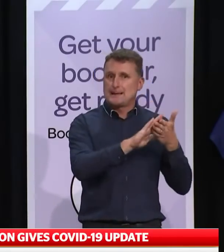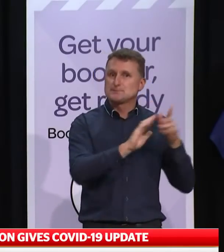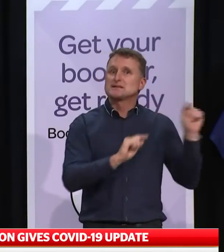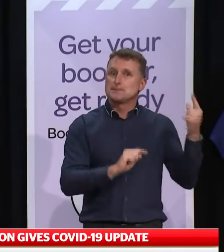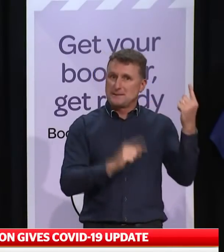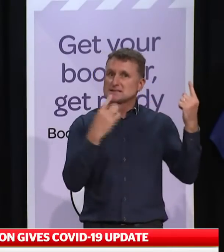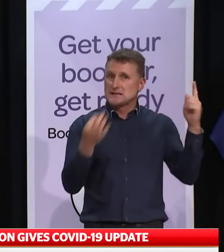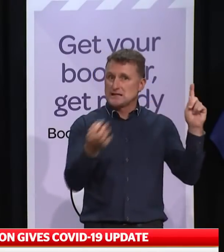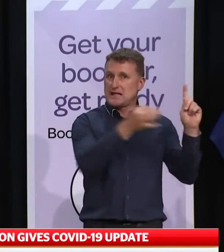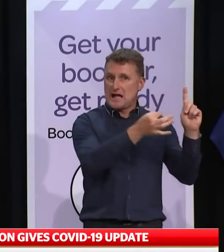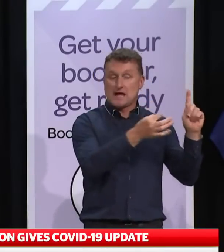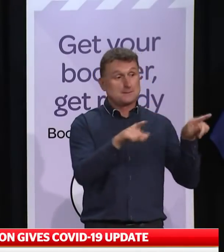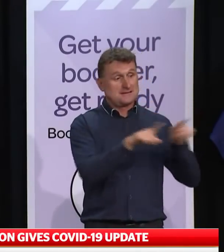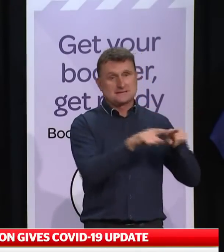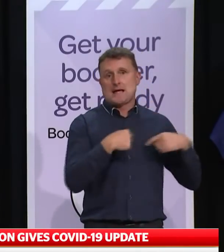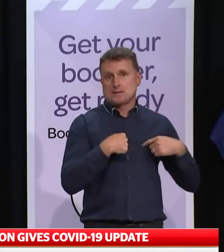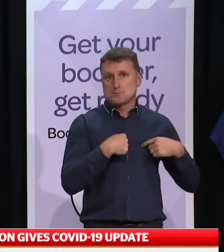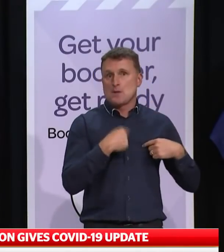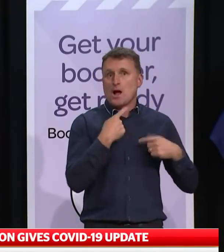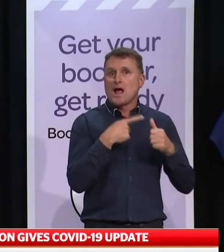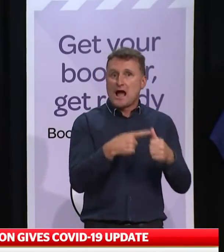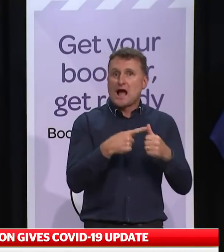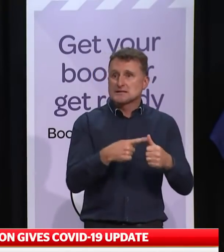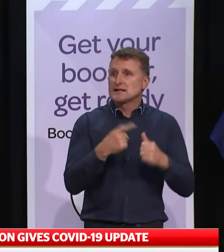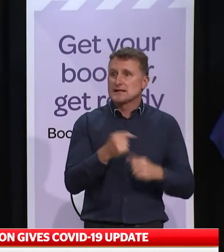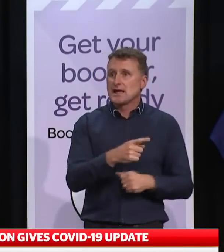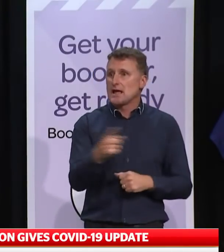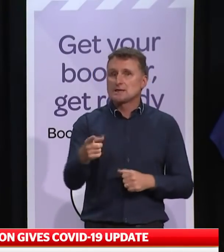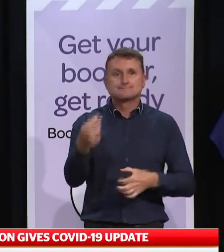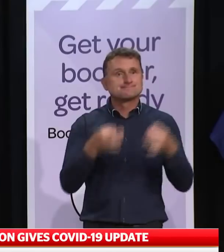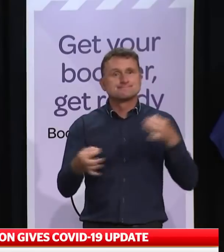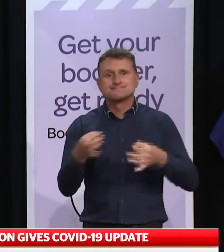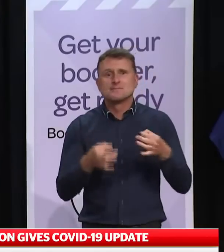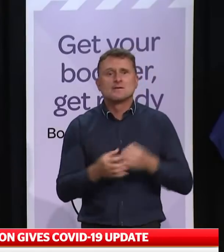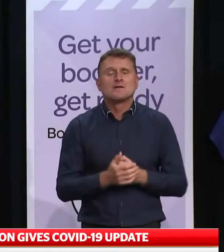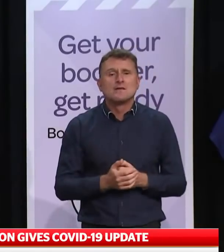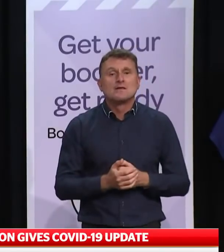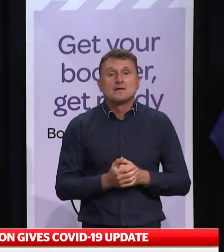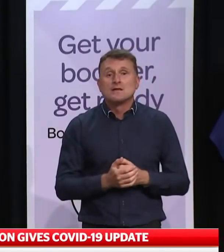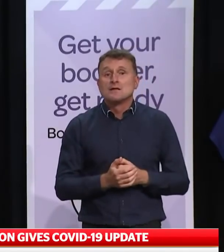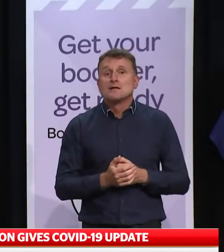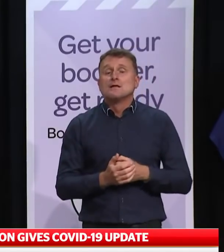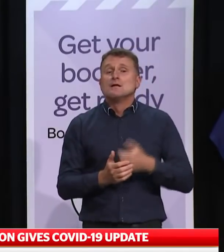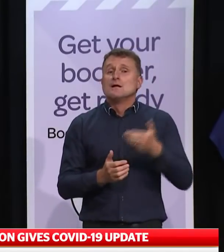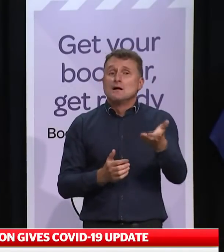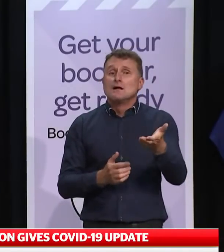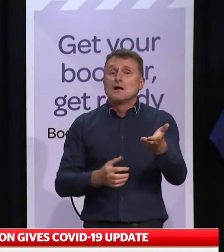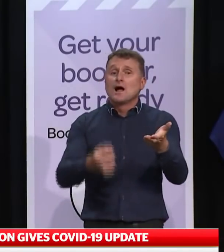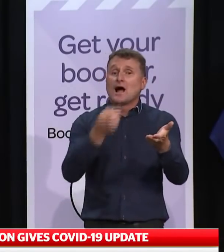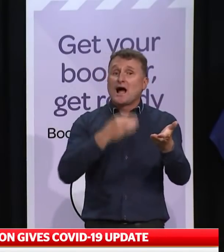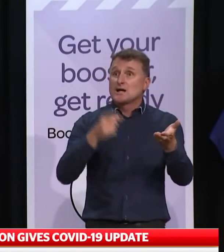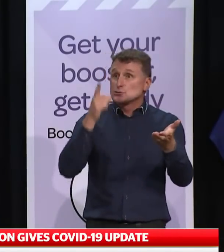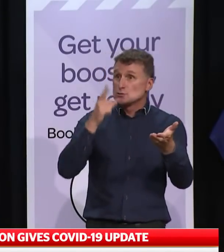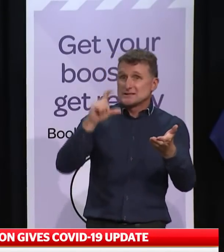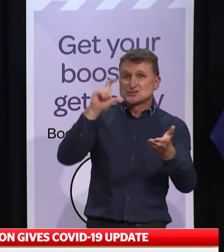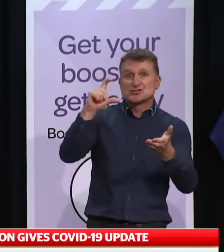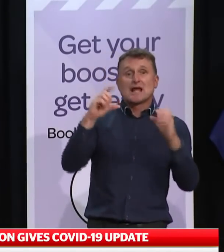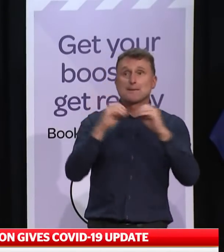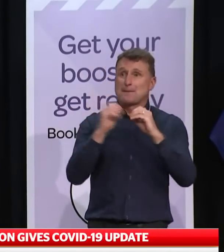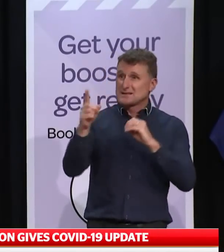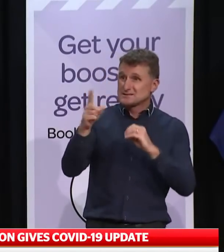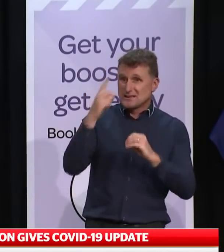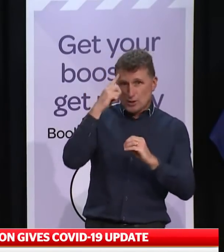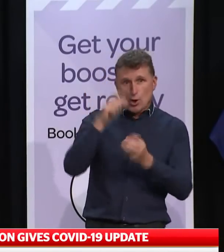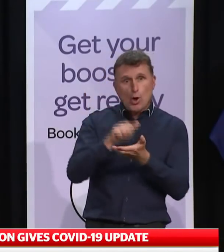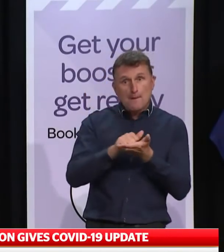his answer will be very similar to mine. Yes, Amelia. Her apologies for how she's being treated in this